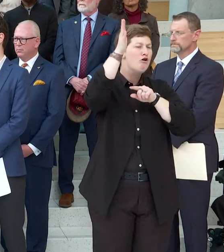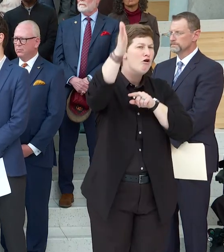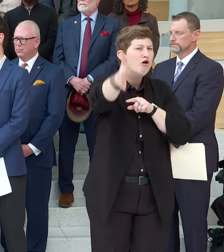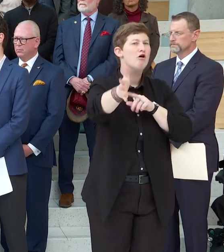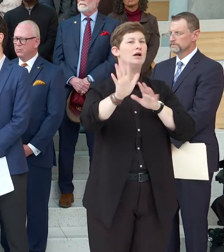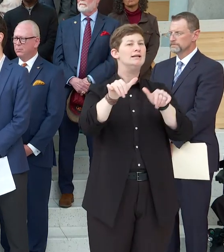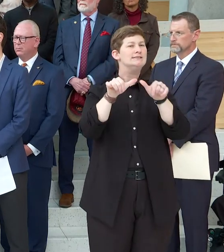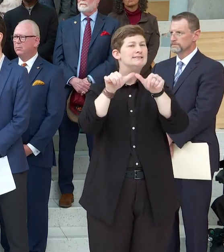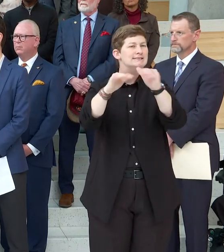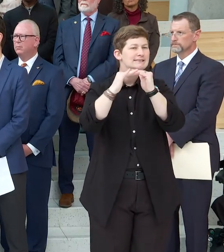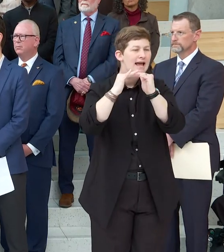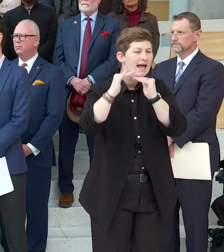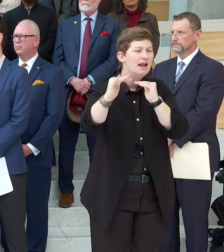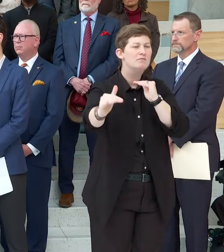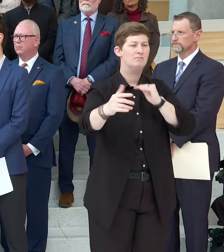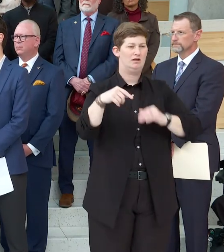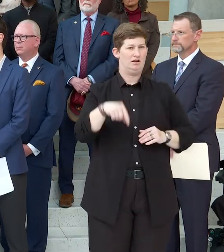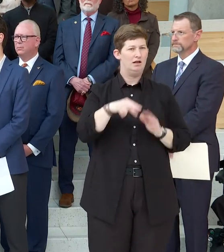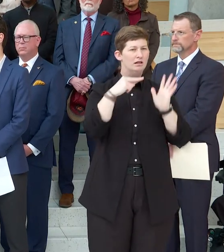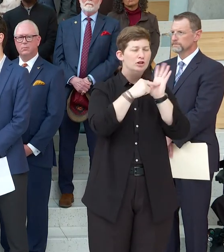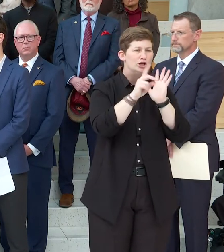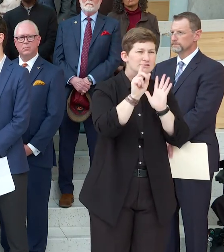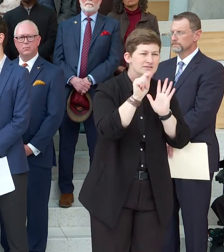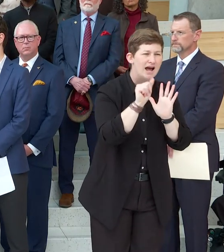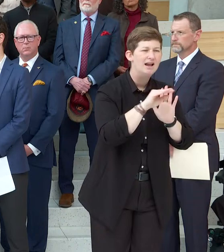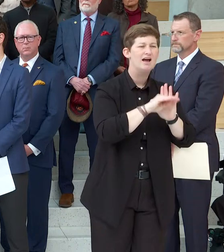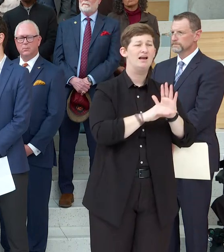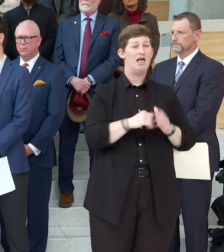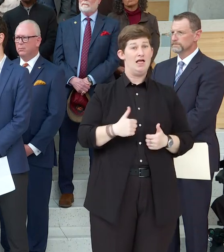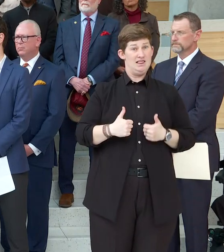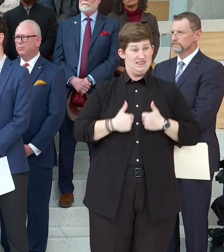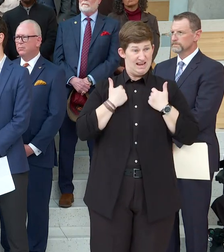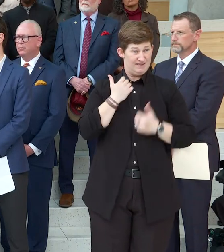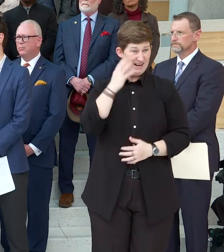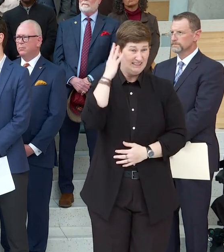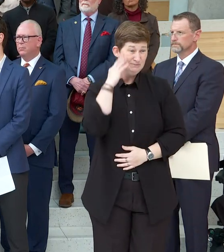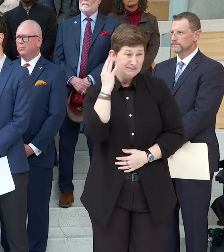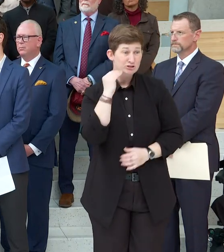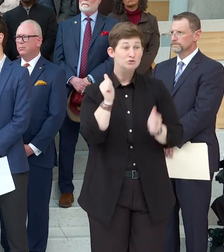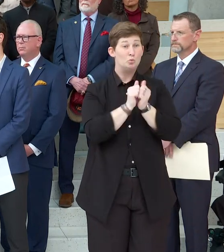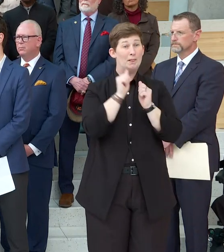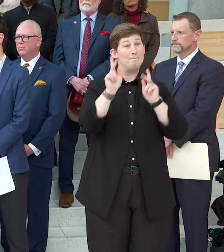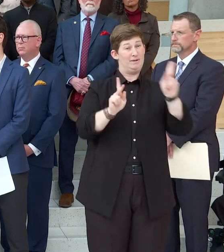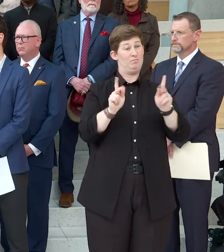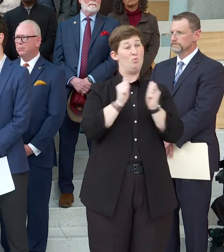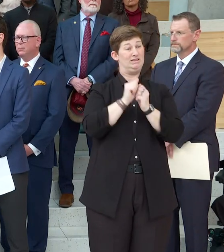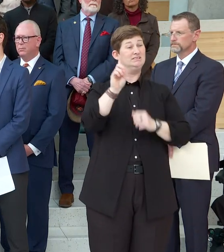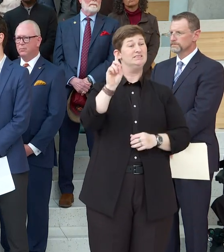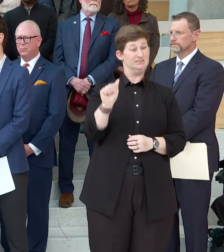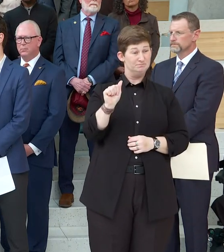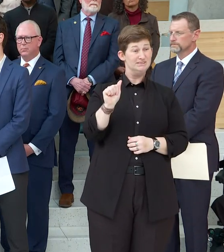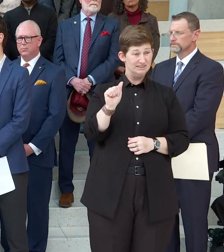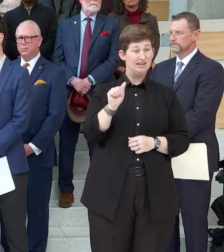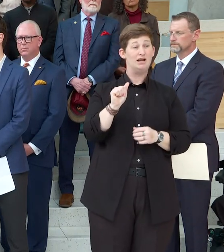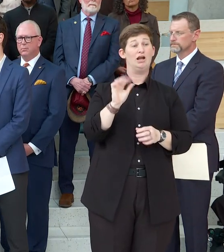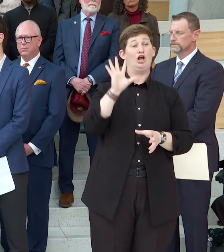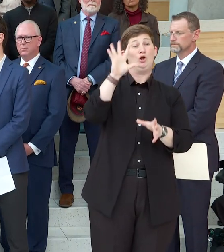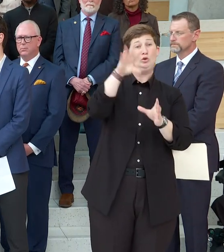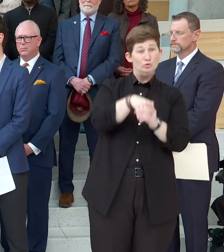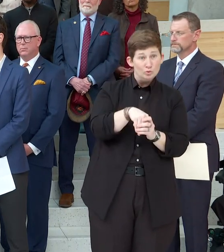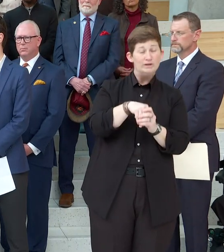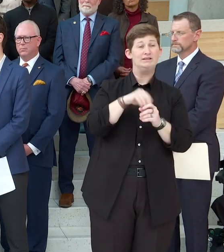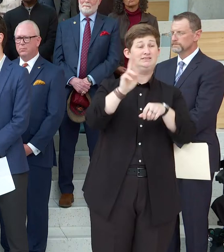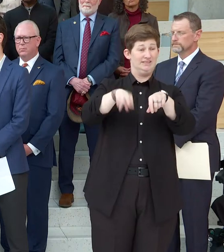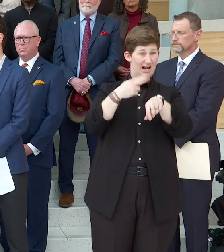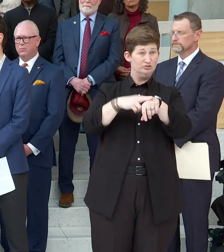data, and let's use the lived experience of people with disabilities, including members of the National Federation of the Blind of Minnesota, as we have